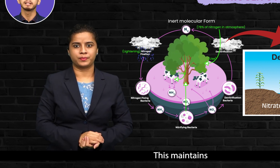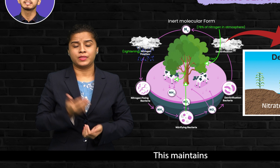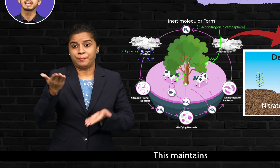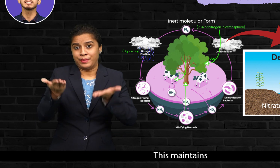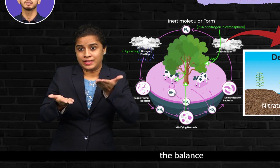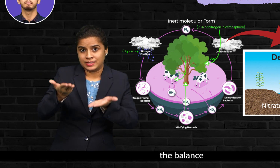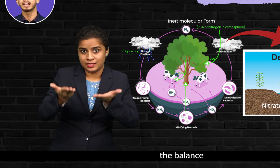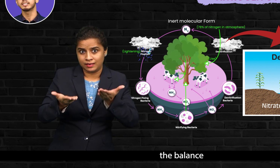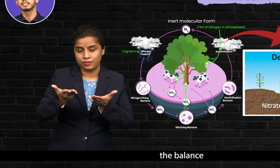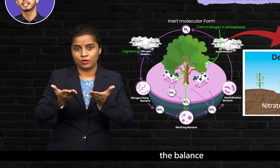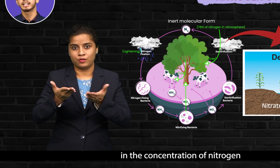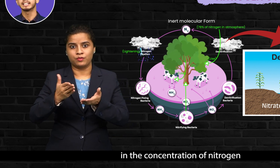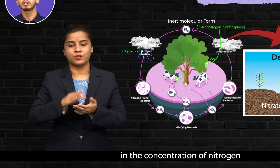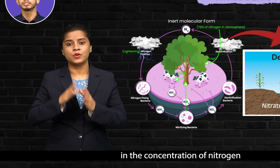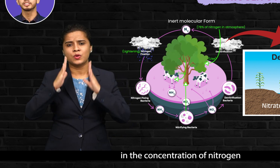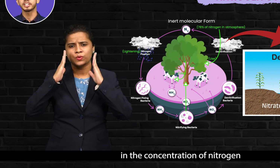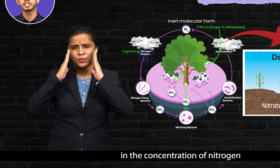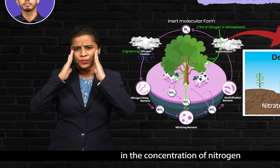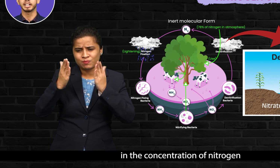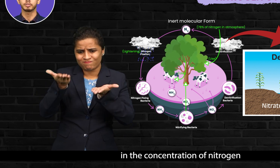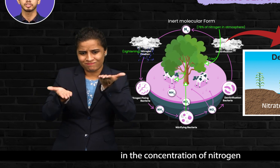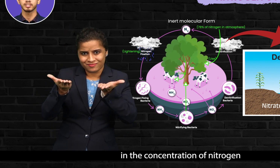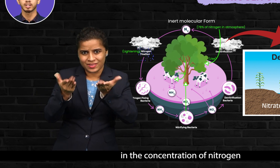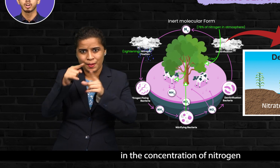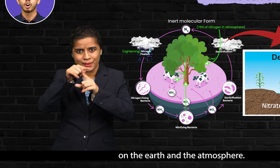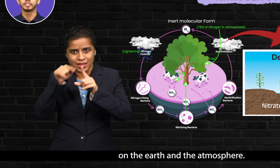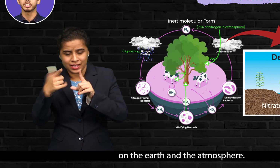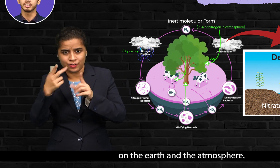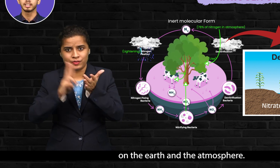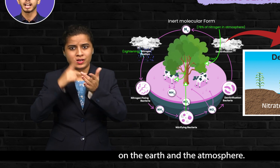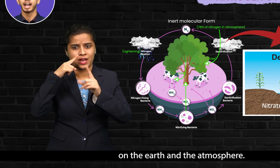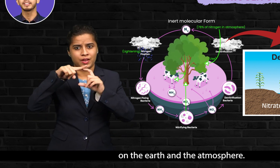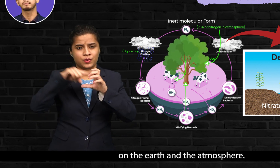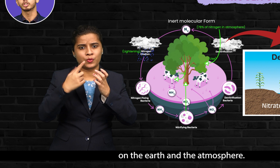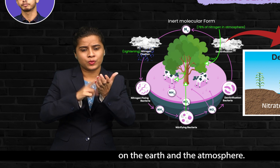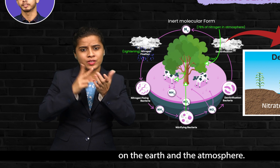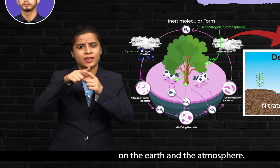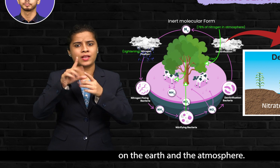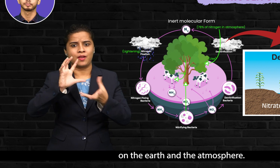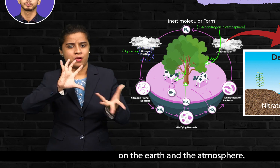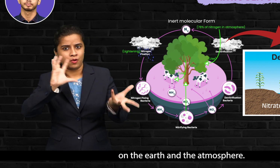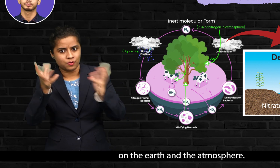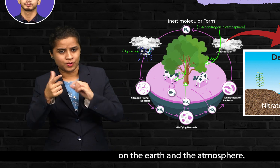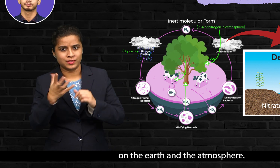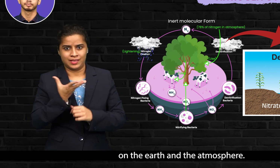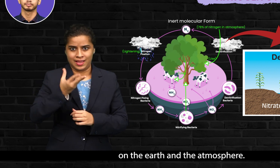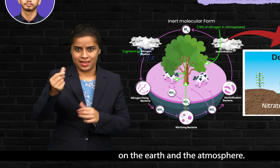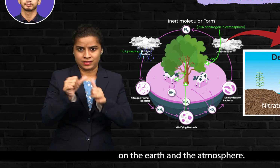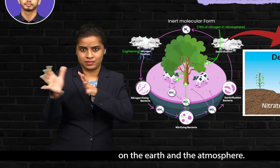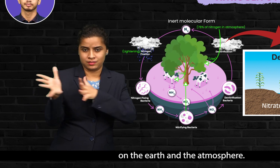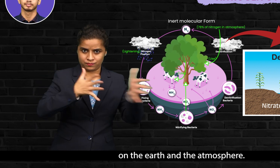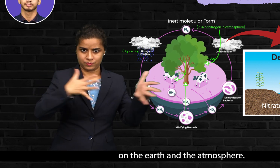This maintains the balance in the concentration of nitrogen on the earth and the atmosphere.